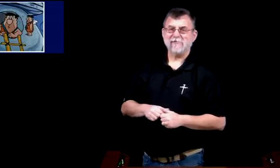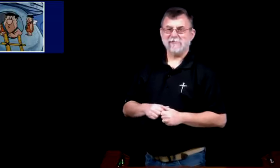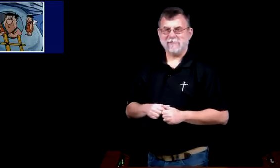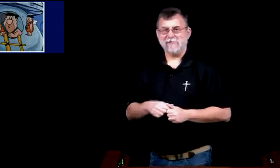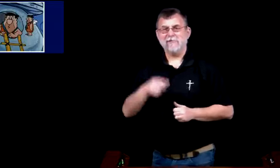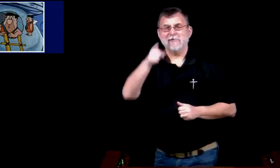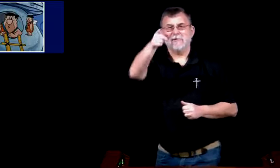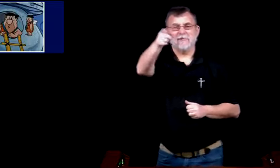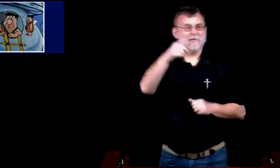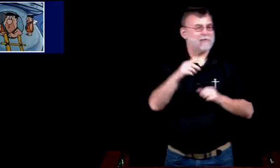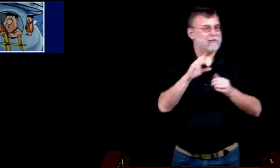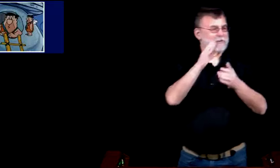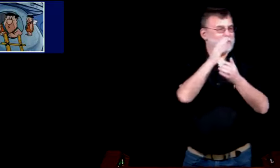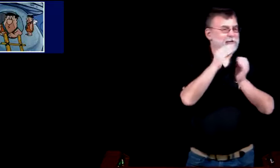Trying to decide which one to follow. Okay.